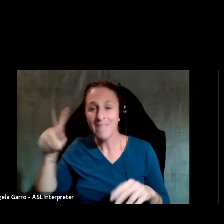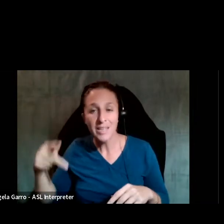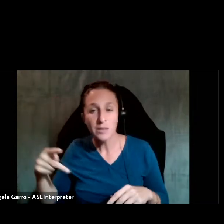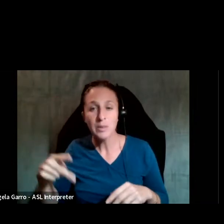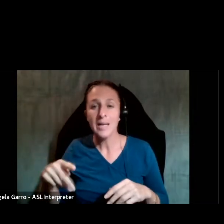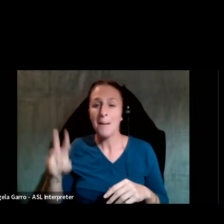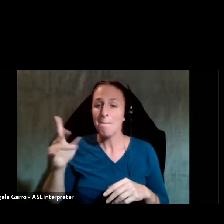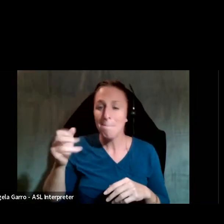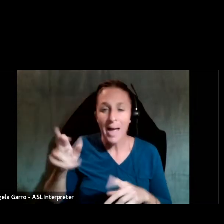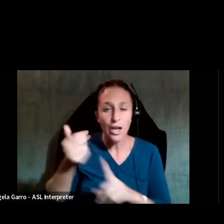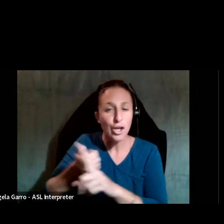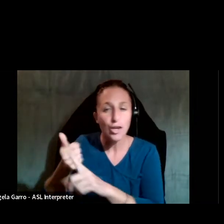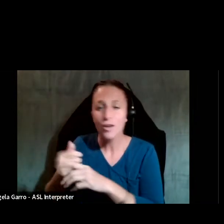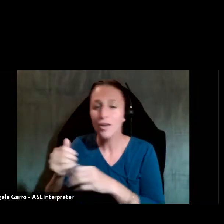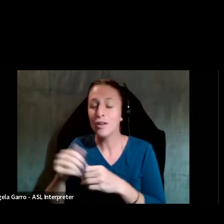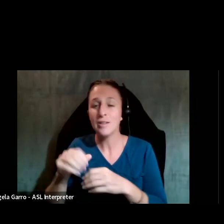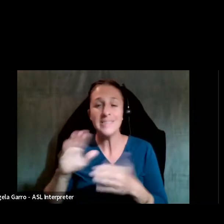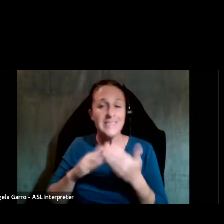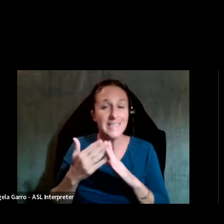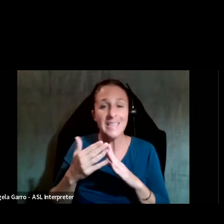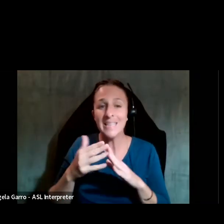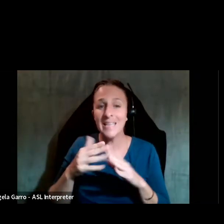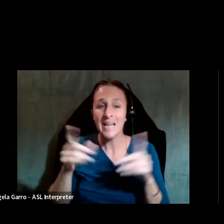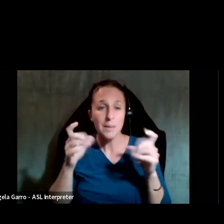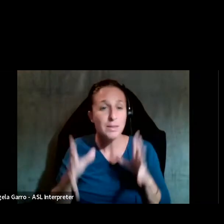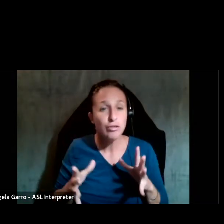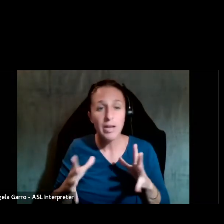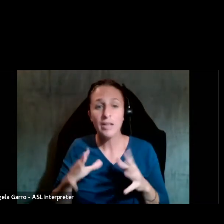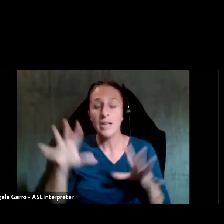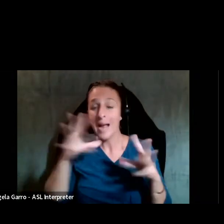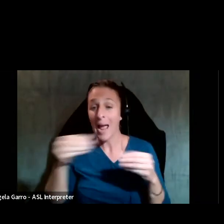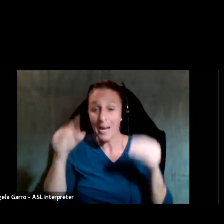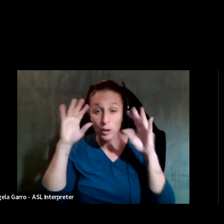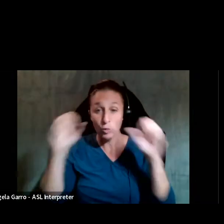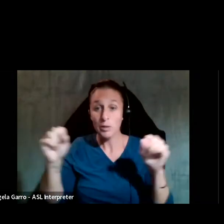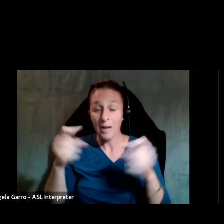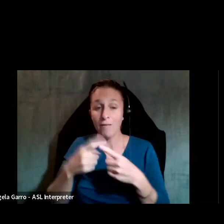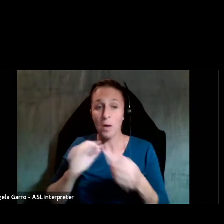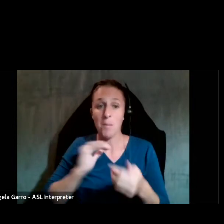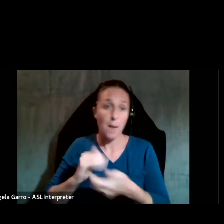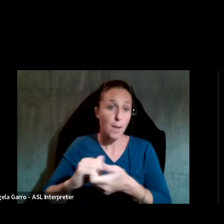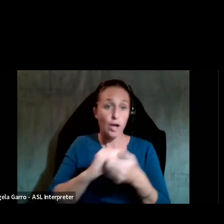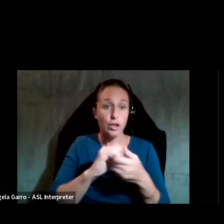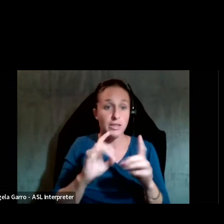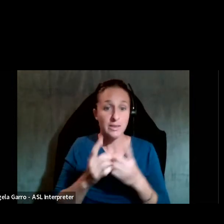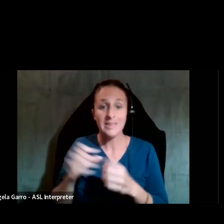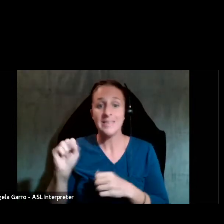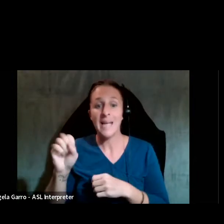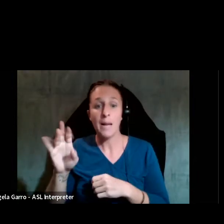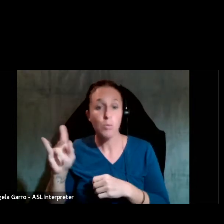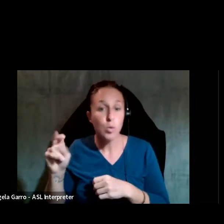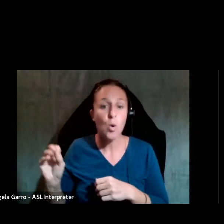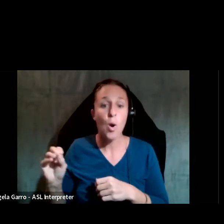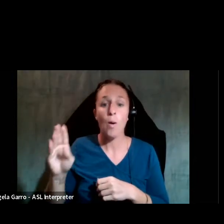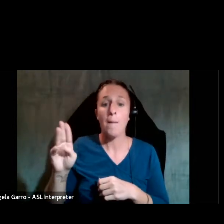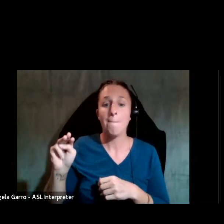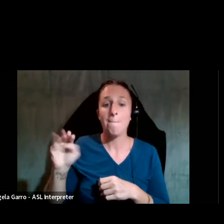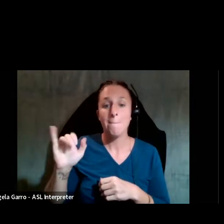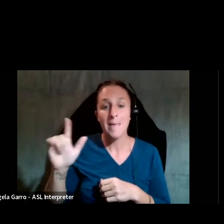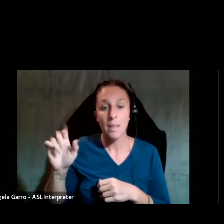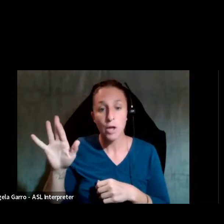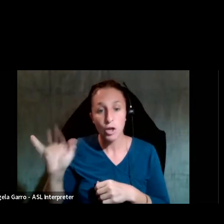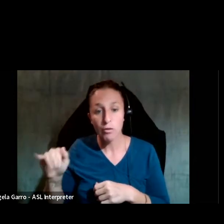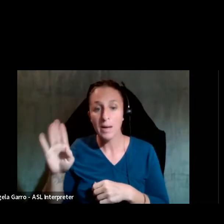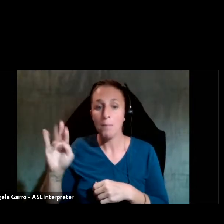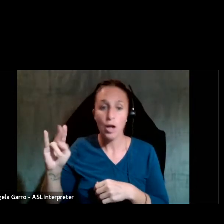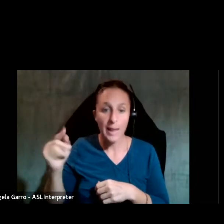city administrator, and superintendent from our partner districts: San Bruno Park, Millbrae, Burlingame,